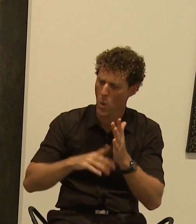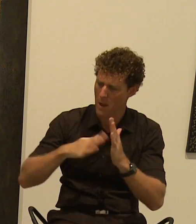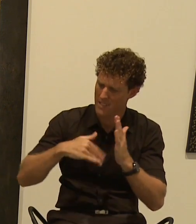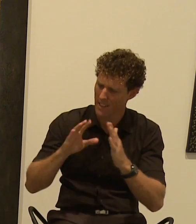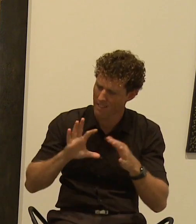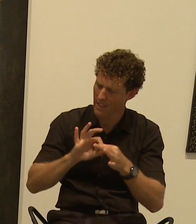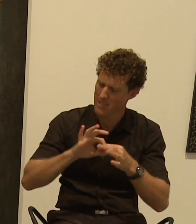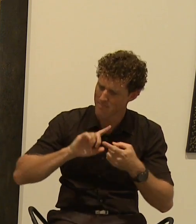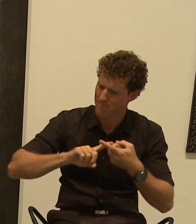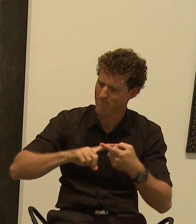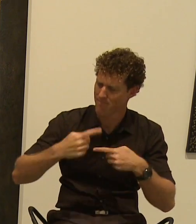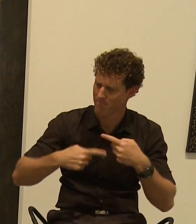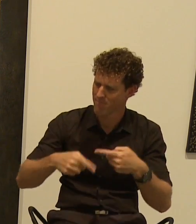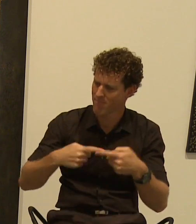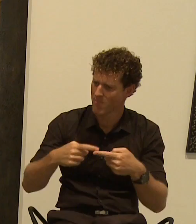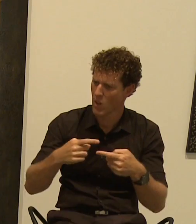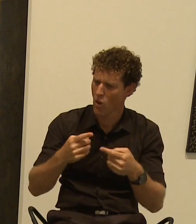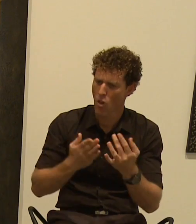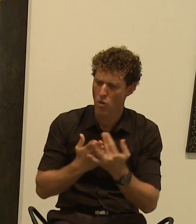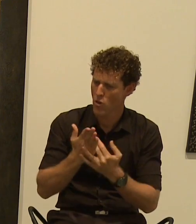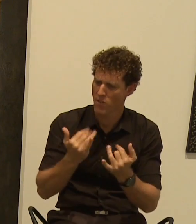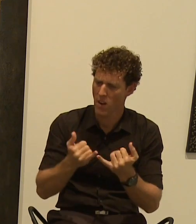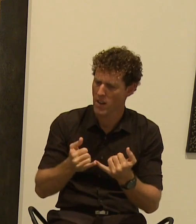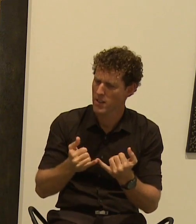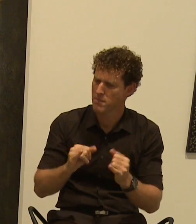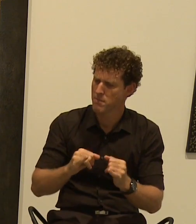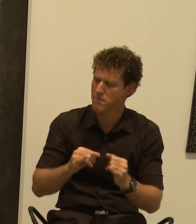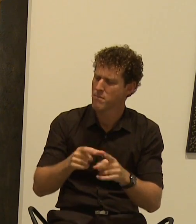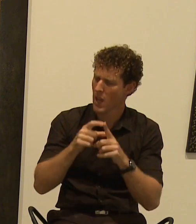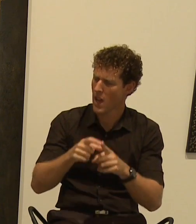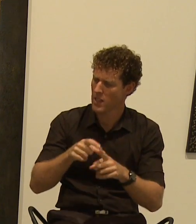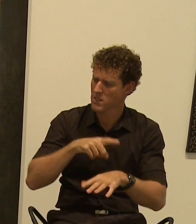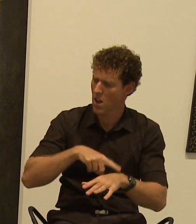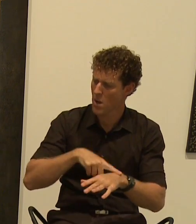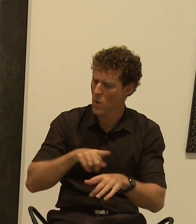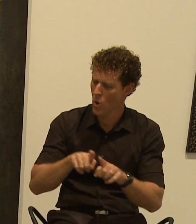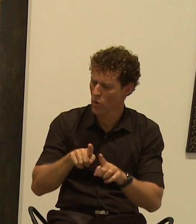and particularly during that period, I'd also done works